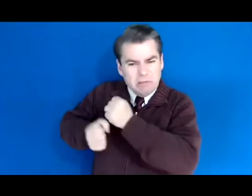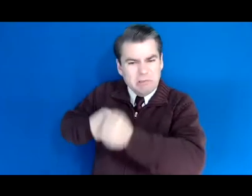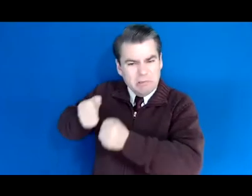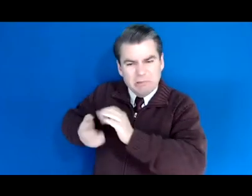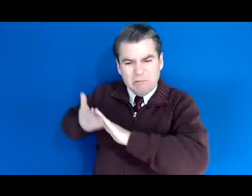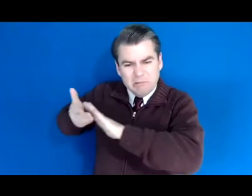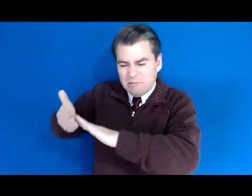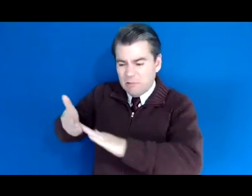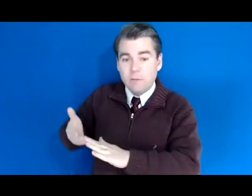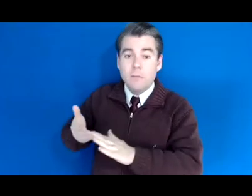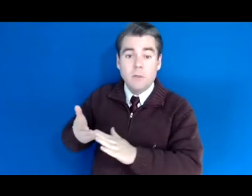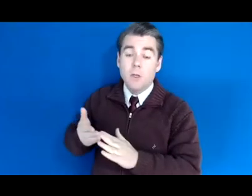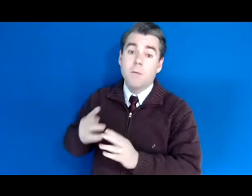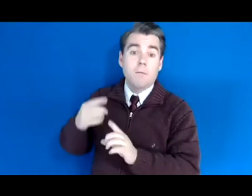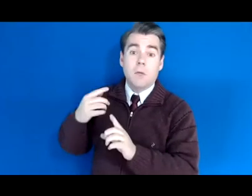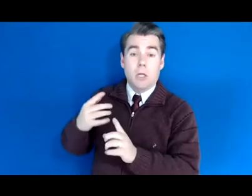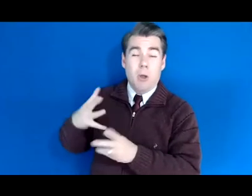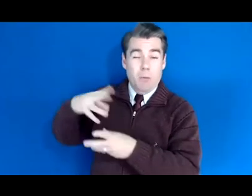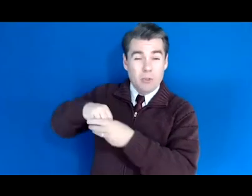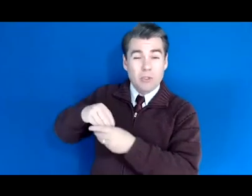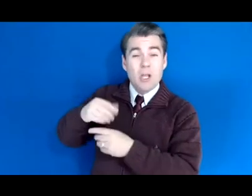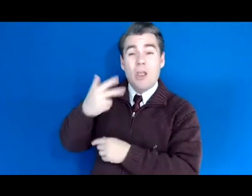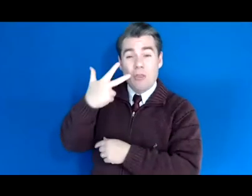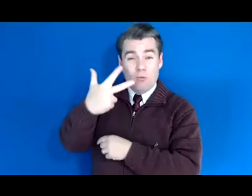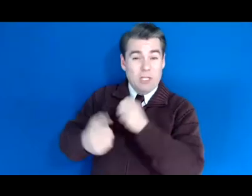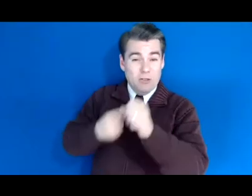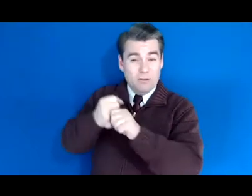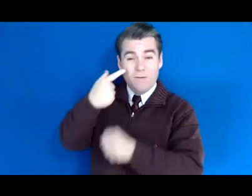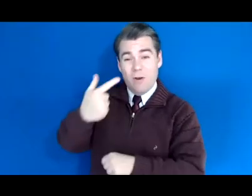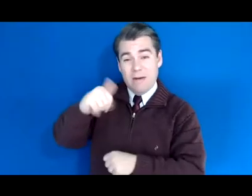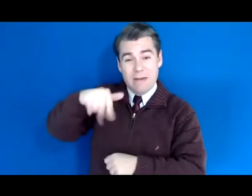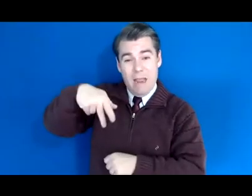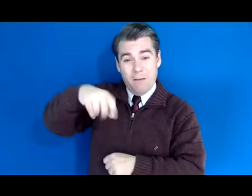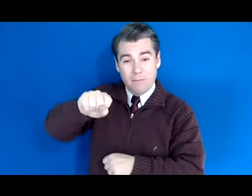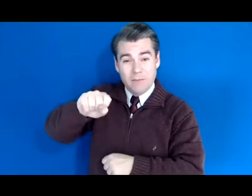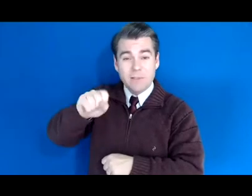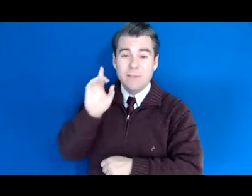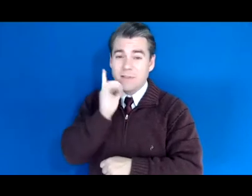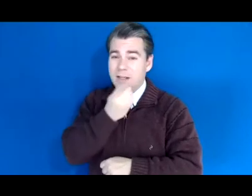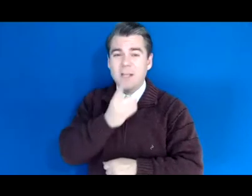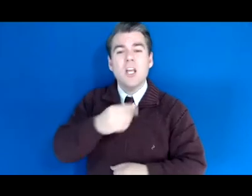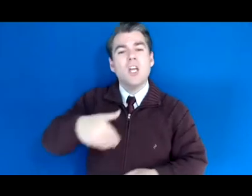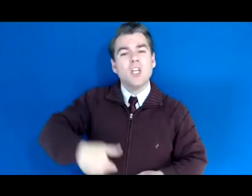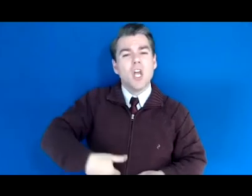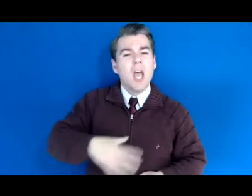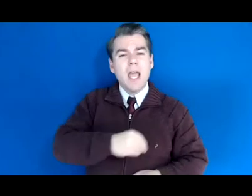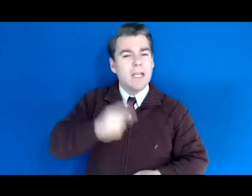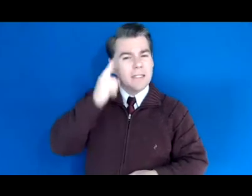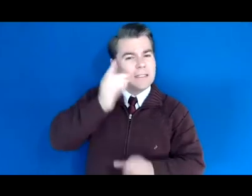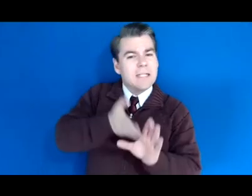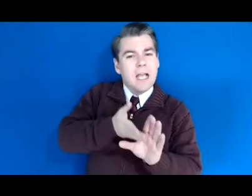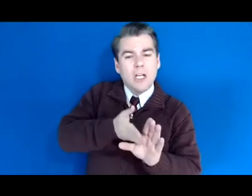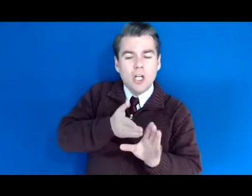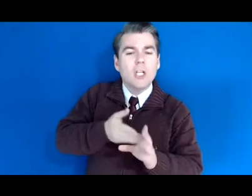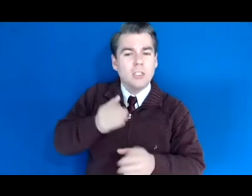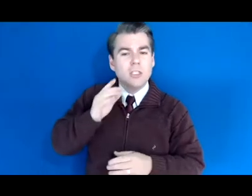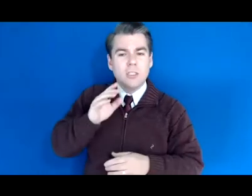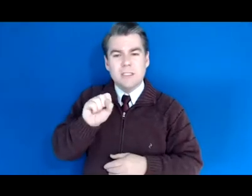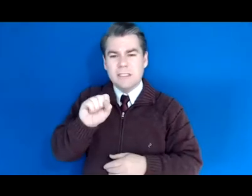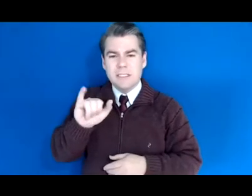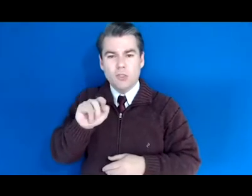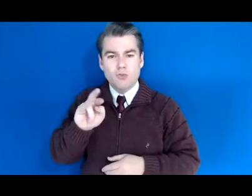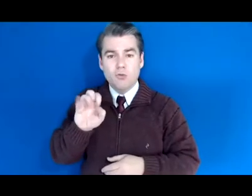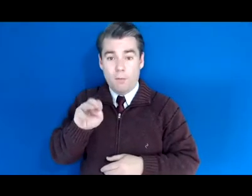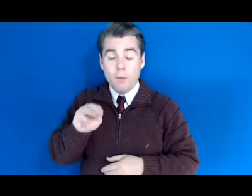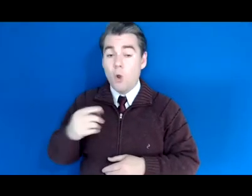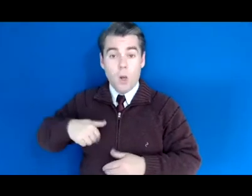3 years on the GAPS diet. That's gut and psychology syndrome. We also live on a farm, and we grow